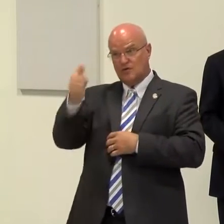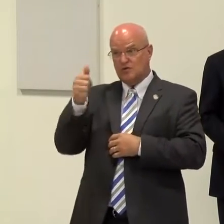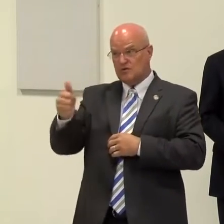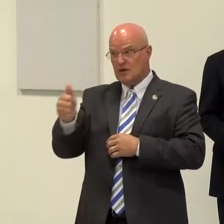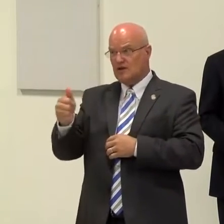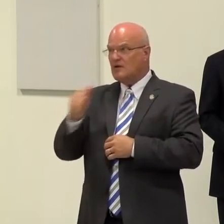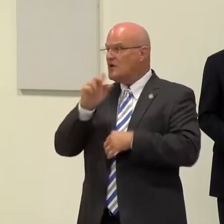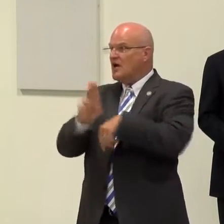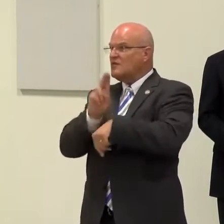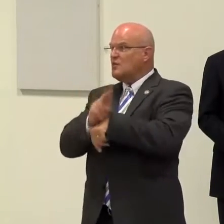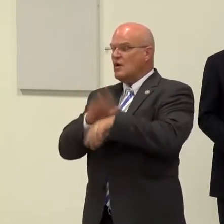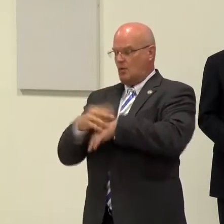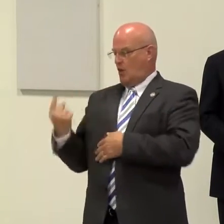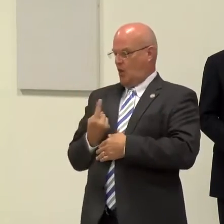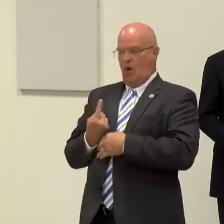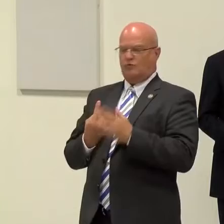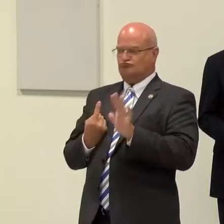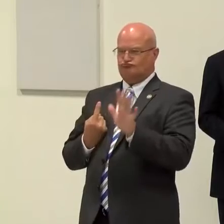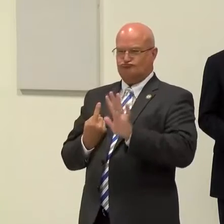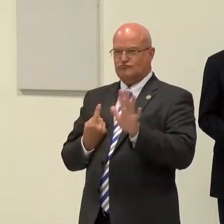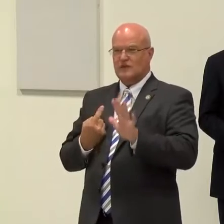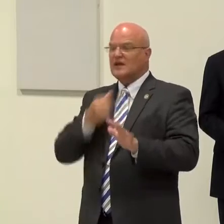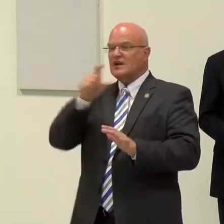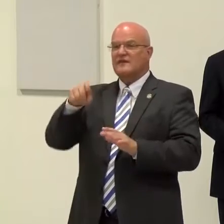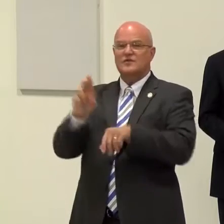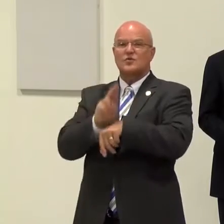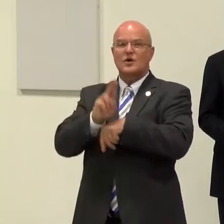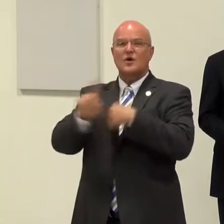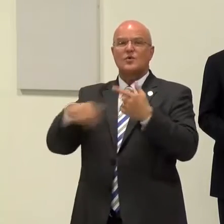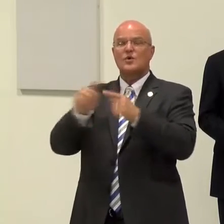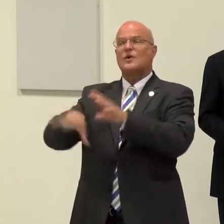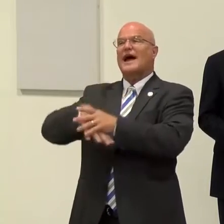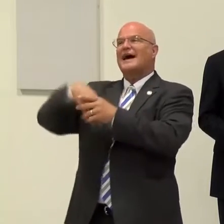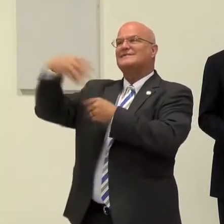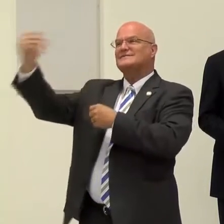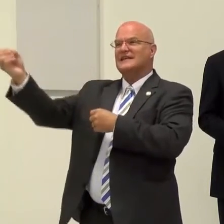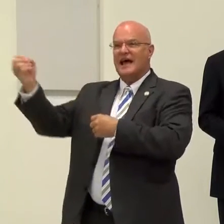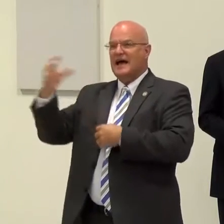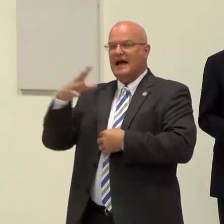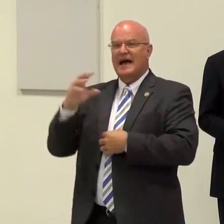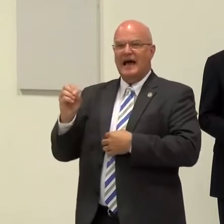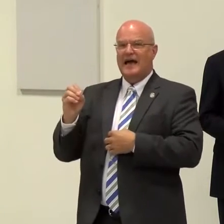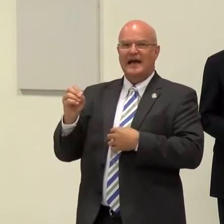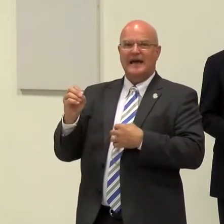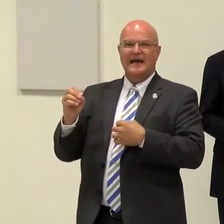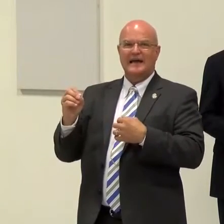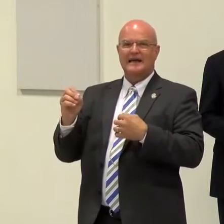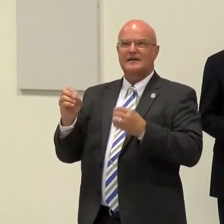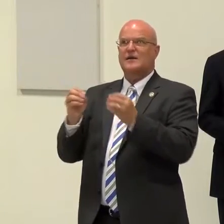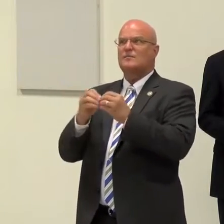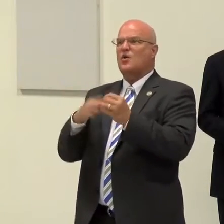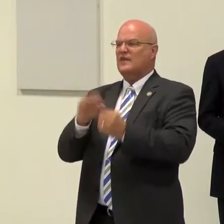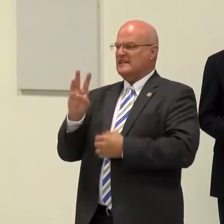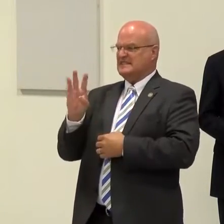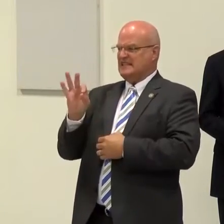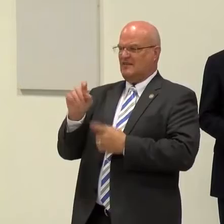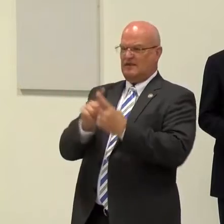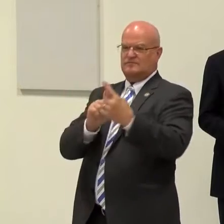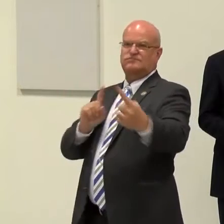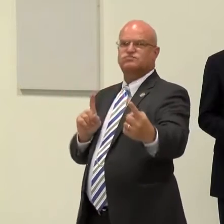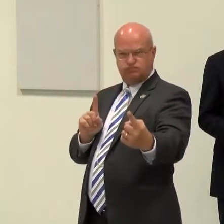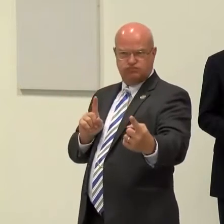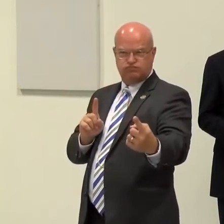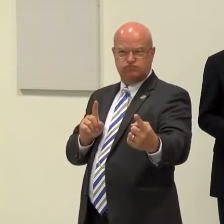don't have to wear it when we're alone, and we don't have to wear it when we're outside and more than 6 feet away from